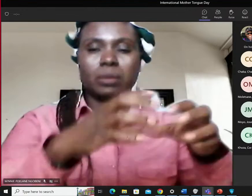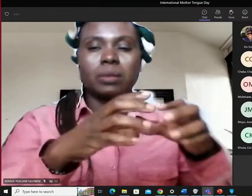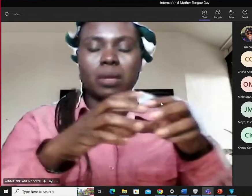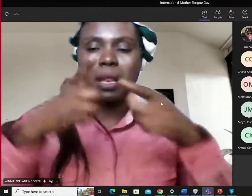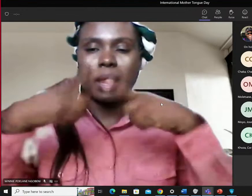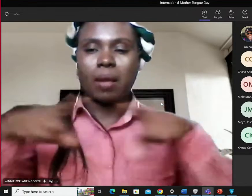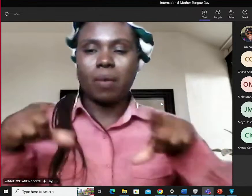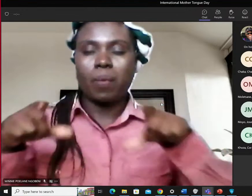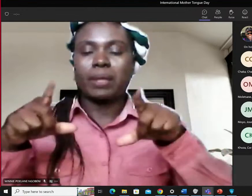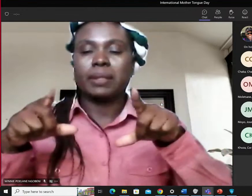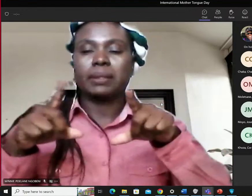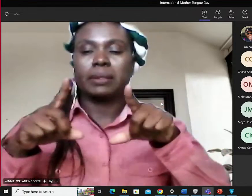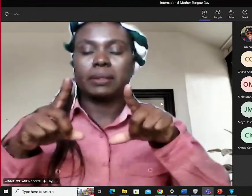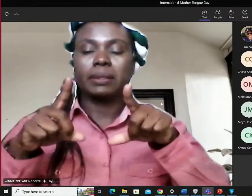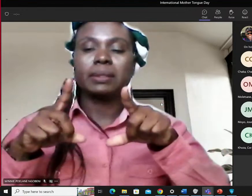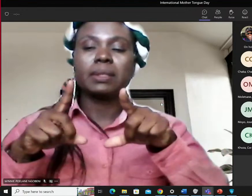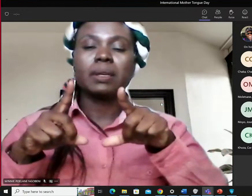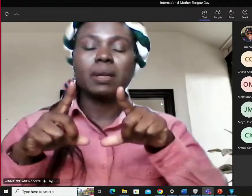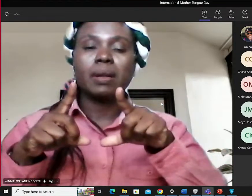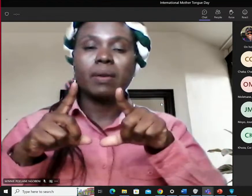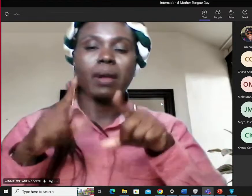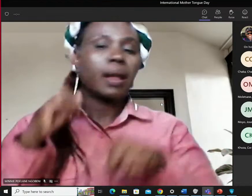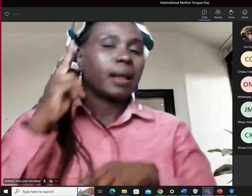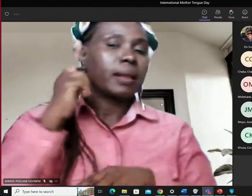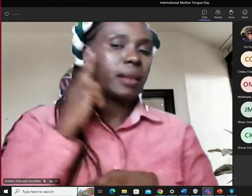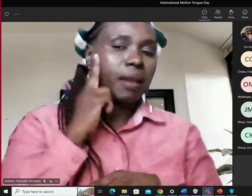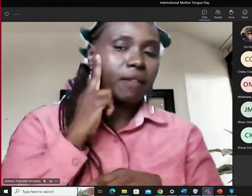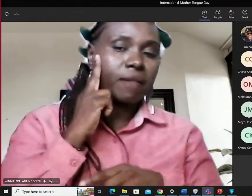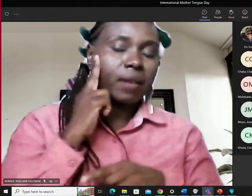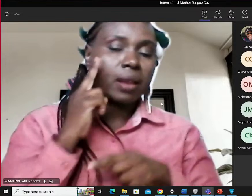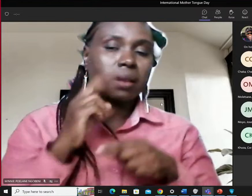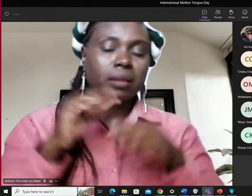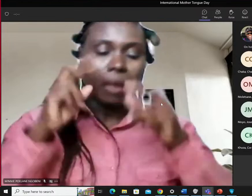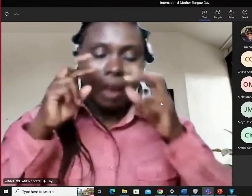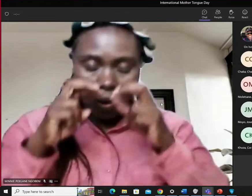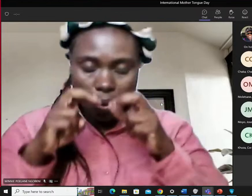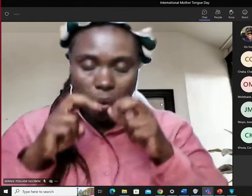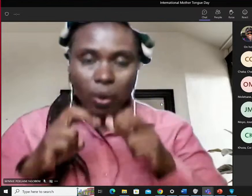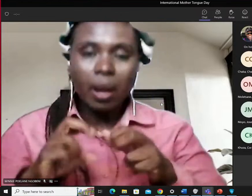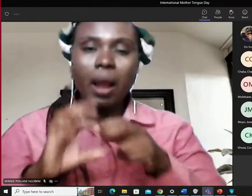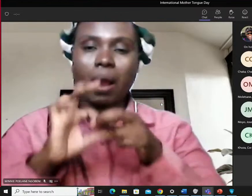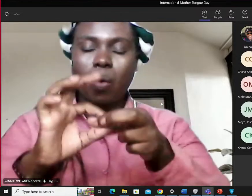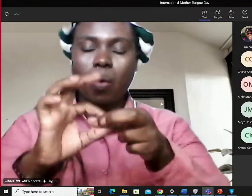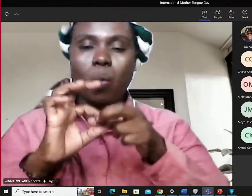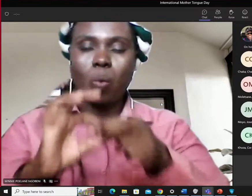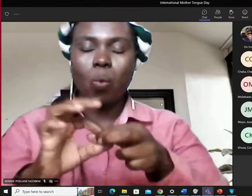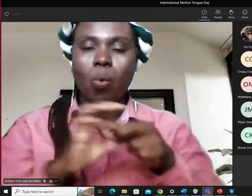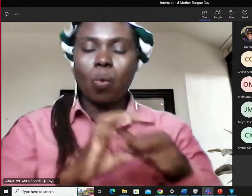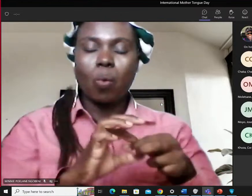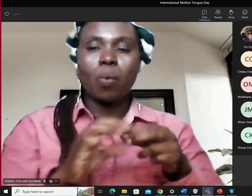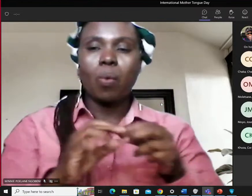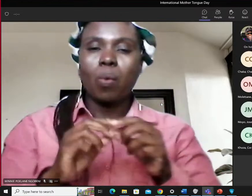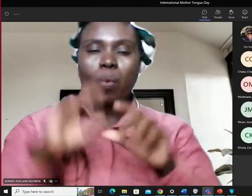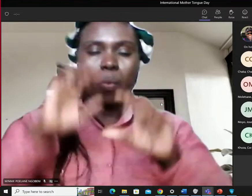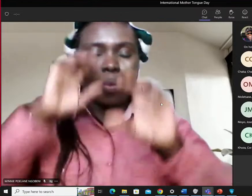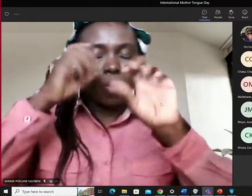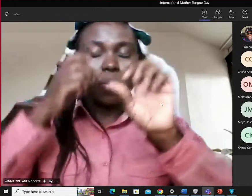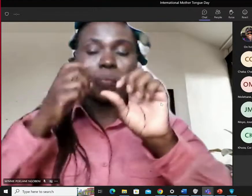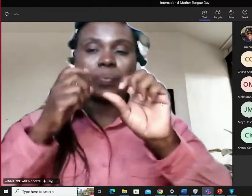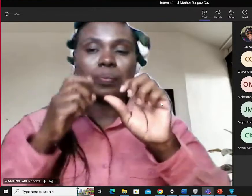Language as a deaf co-researcher and a coordinator and diplomatic mediator between the